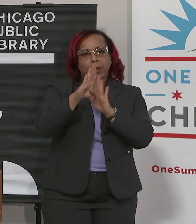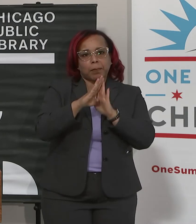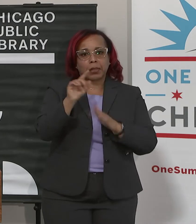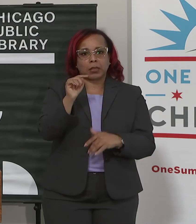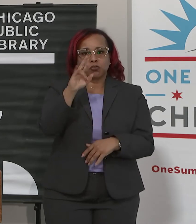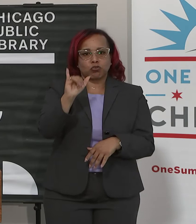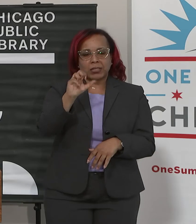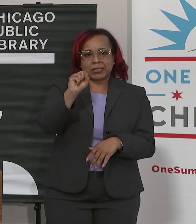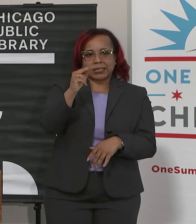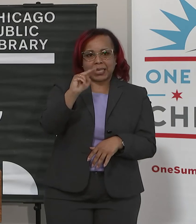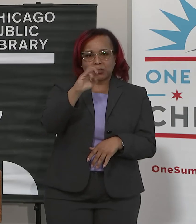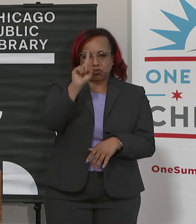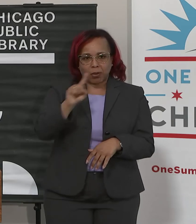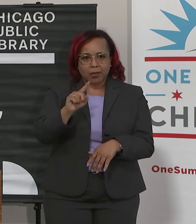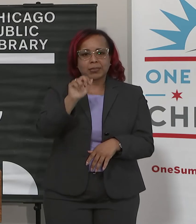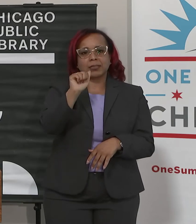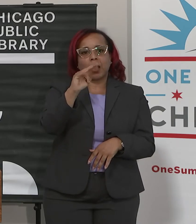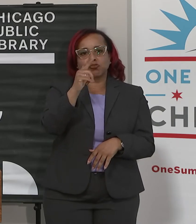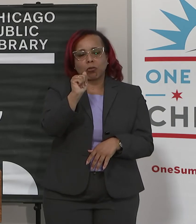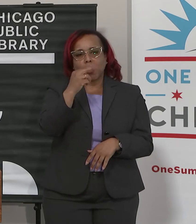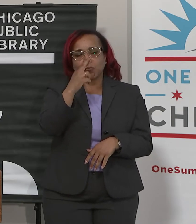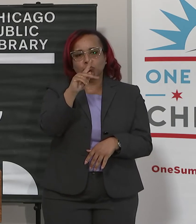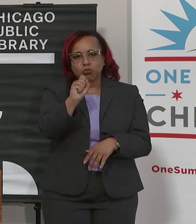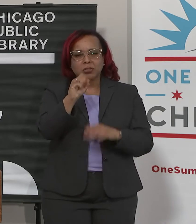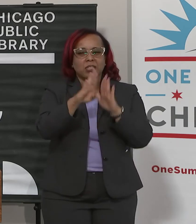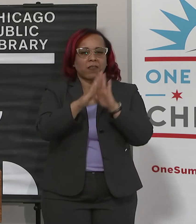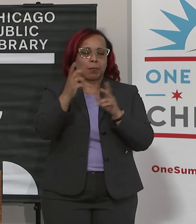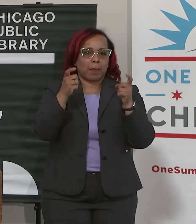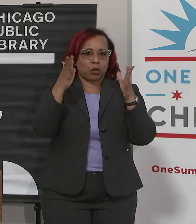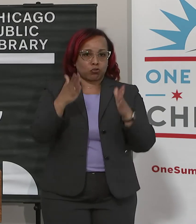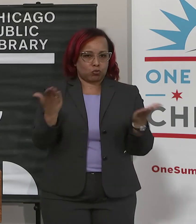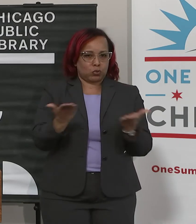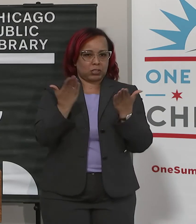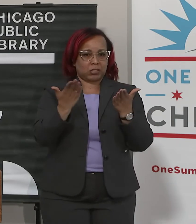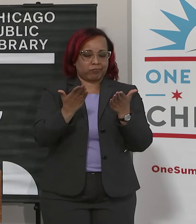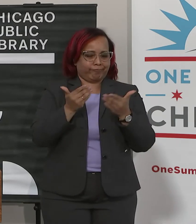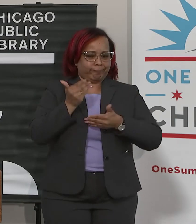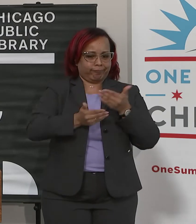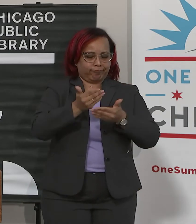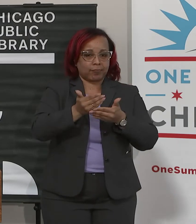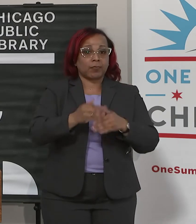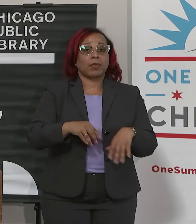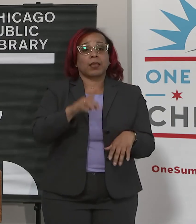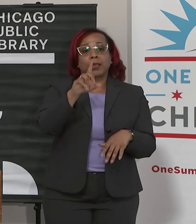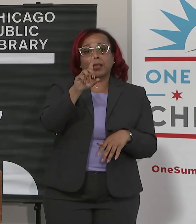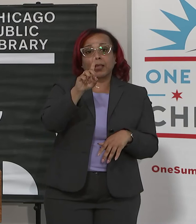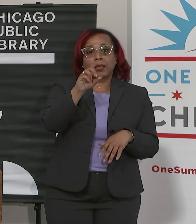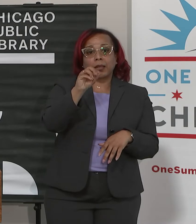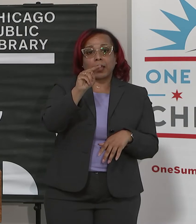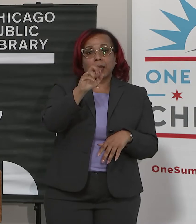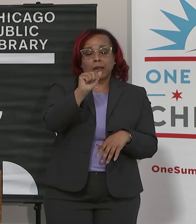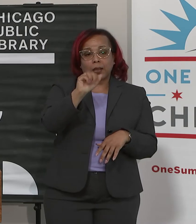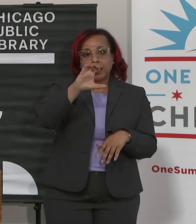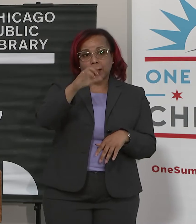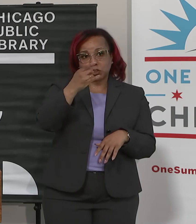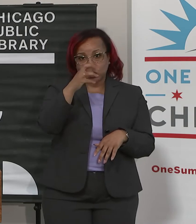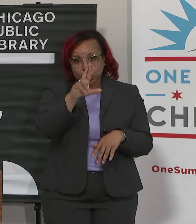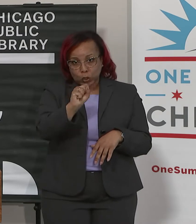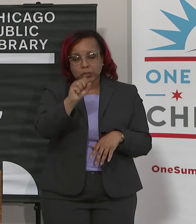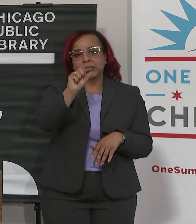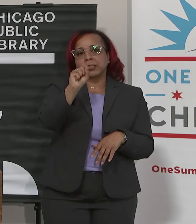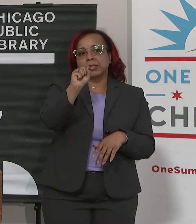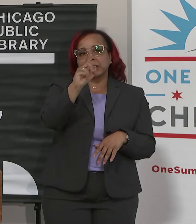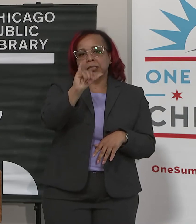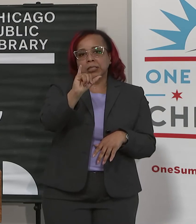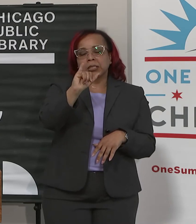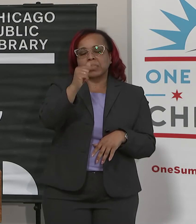Tracy Sanchez, Angela Brooks, our Development Manager, who was here at every step, and Danita Childers, and Stacy Young